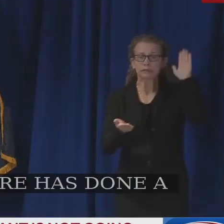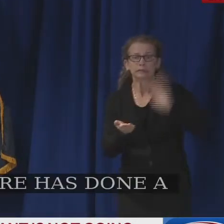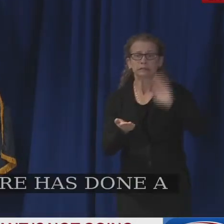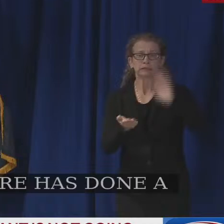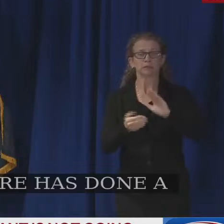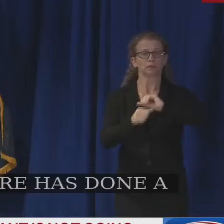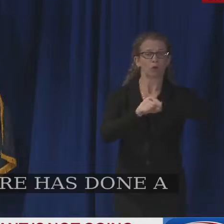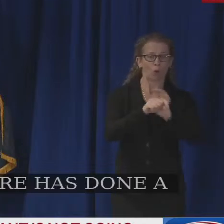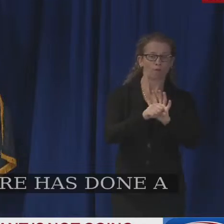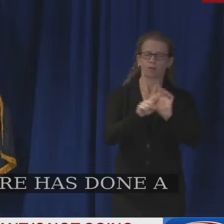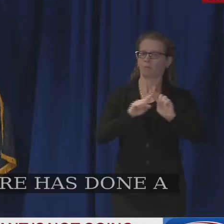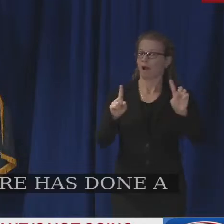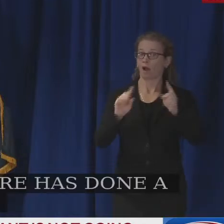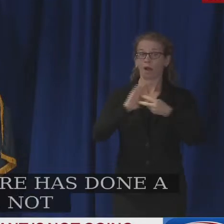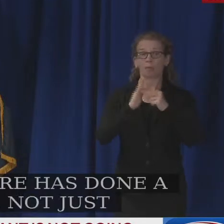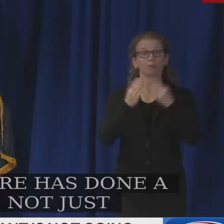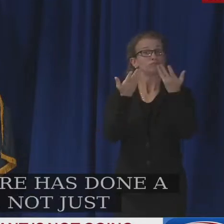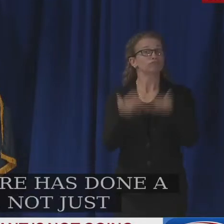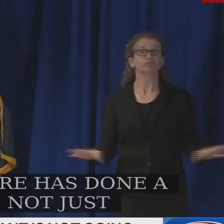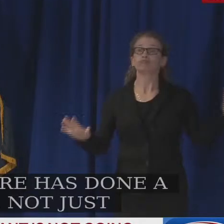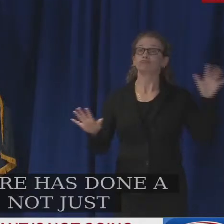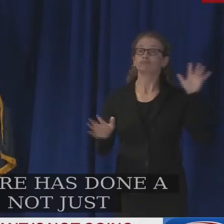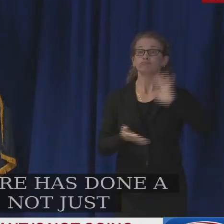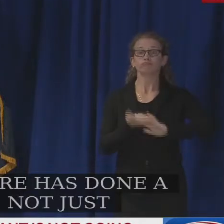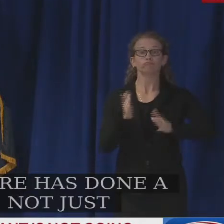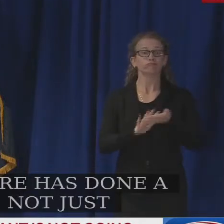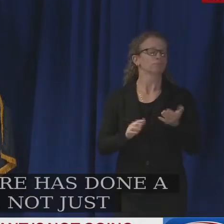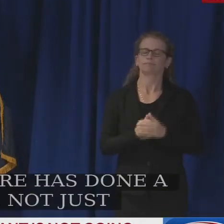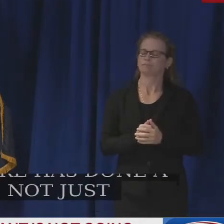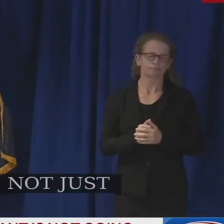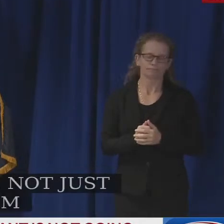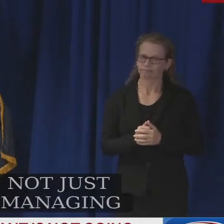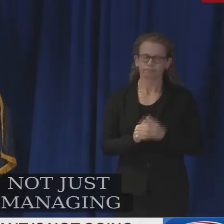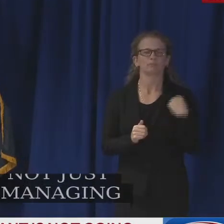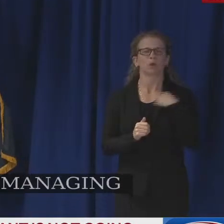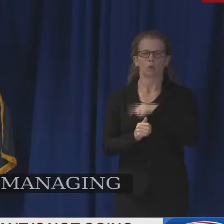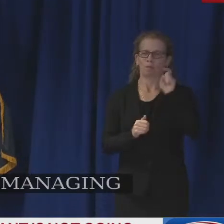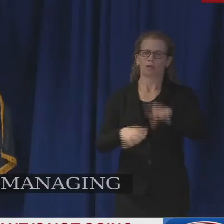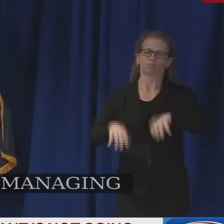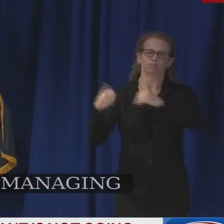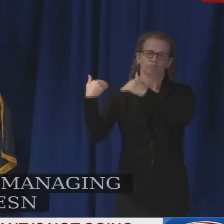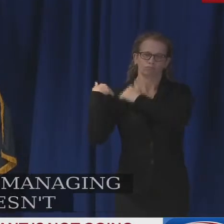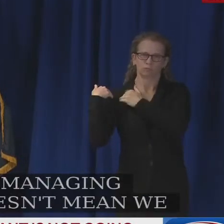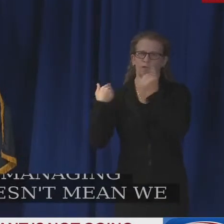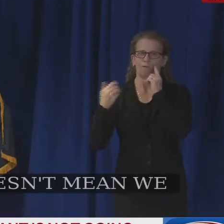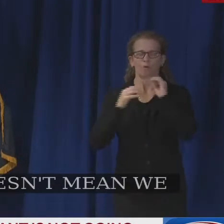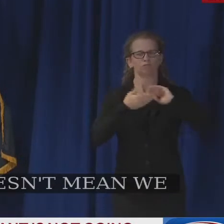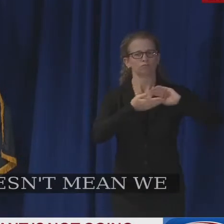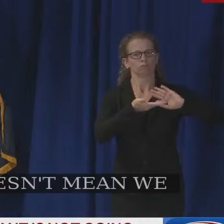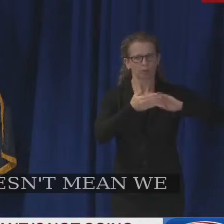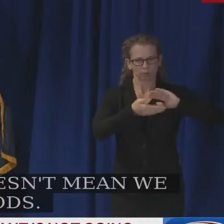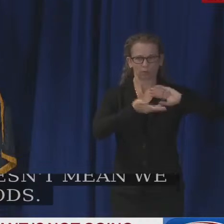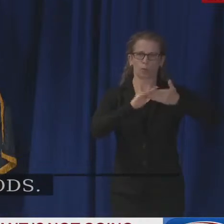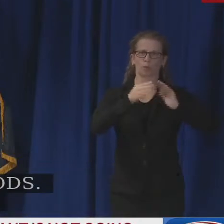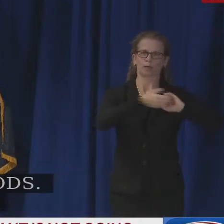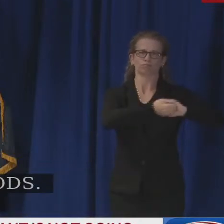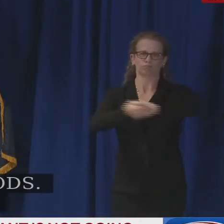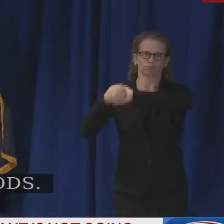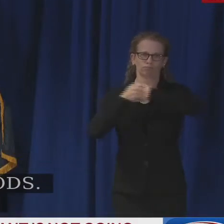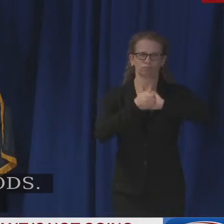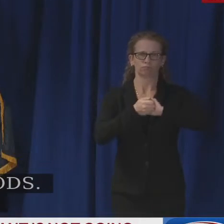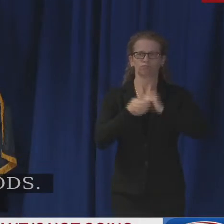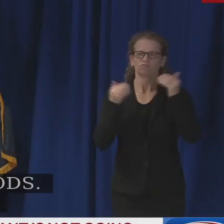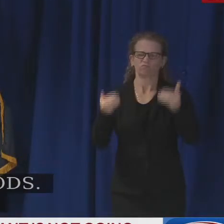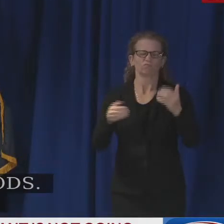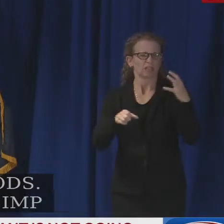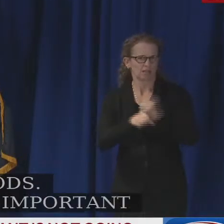mean we're out of the woods. We all have a very important responsibility to this larger solution. Get vaccinated. There's lots of ways to do it, lots of opportunities, and